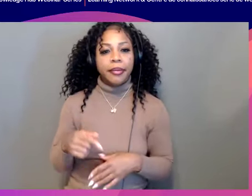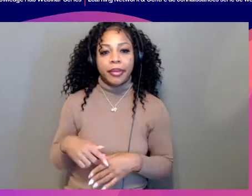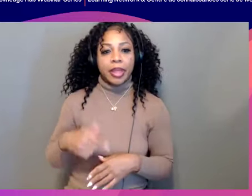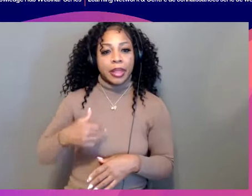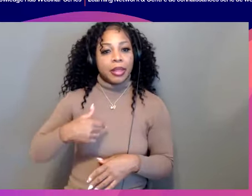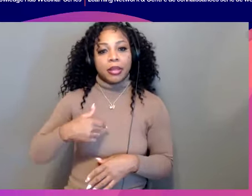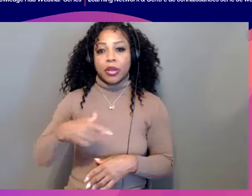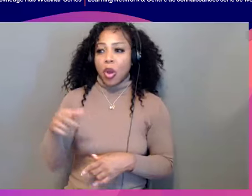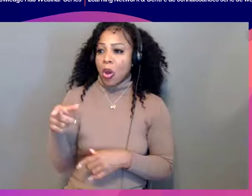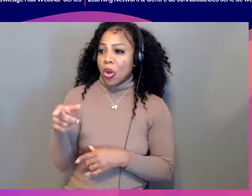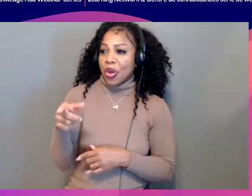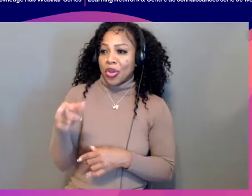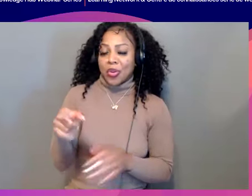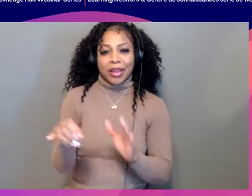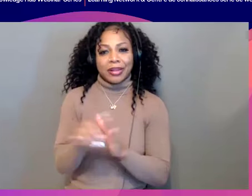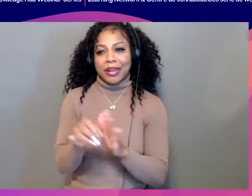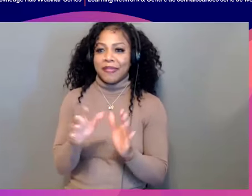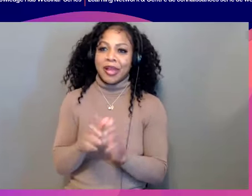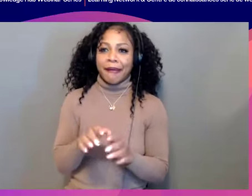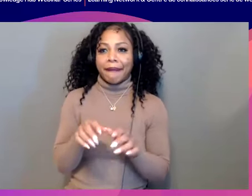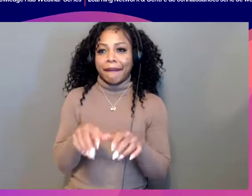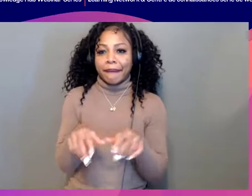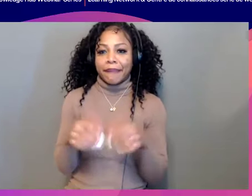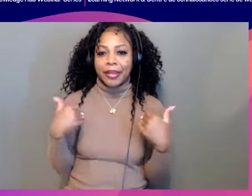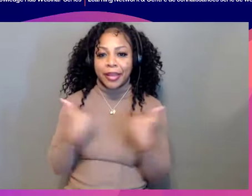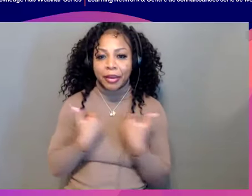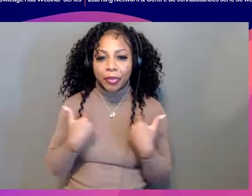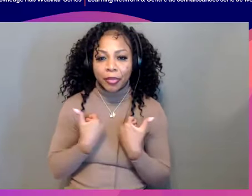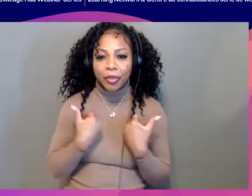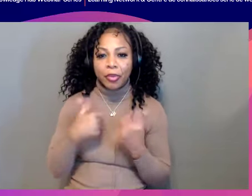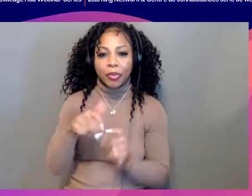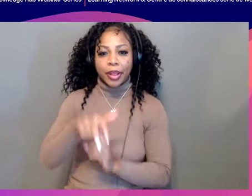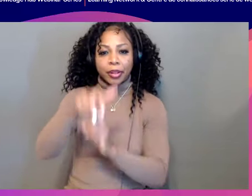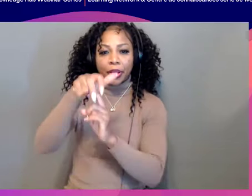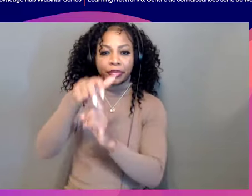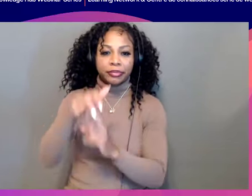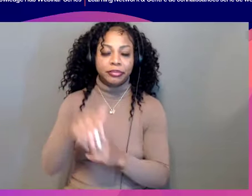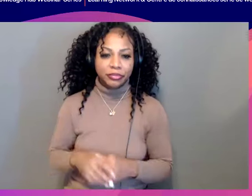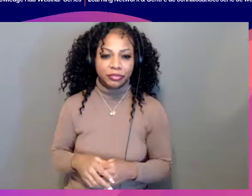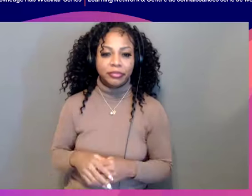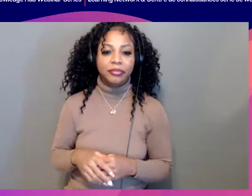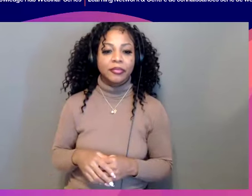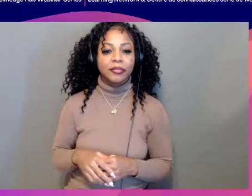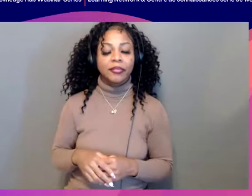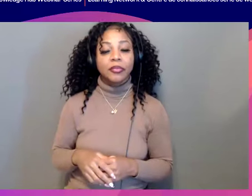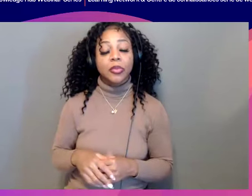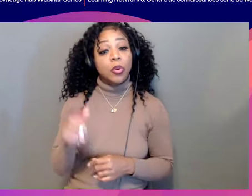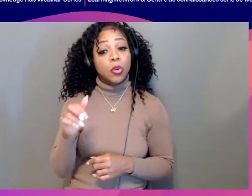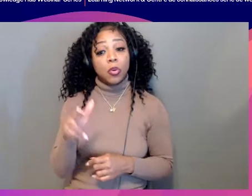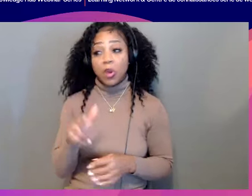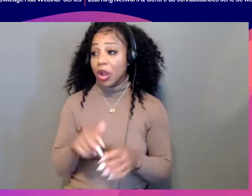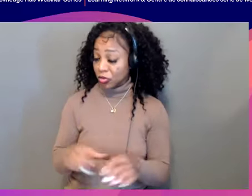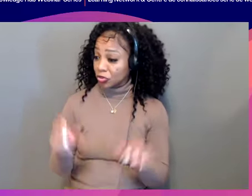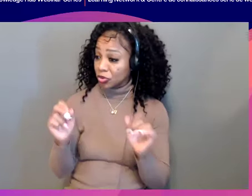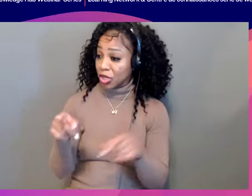a walrus or helicopter, or things like that are quite common at the moment. As well as making comments like, it's okay, you